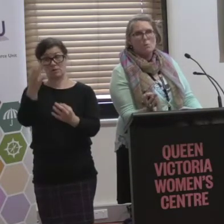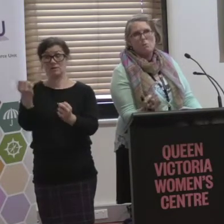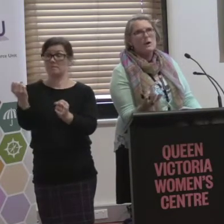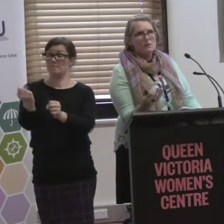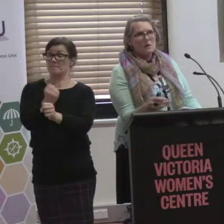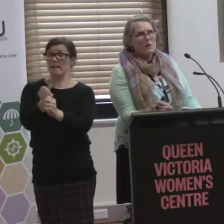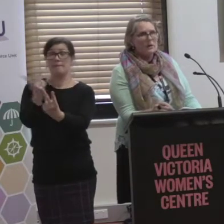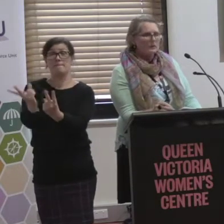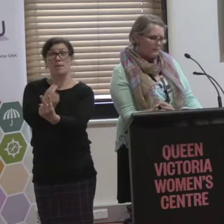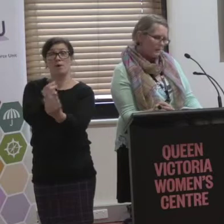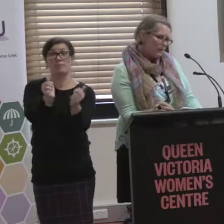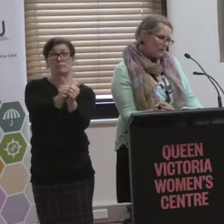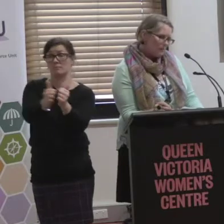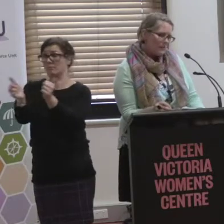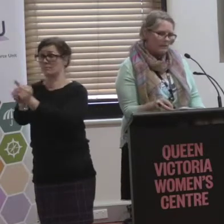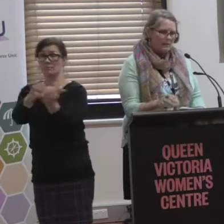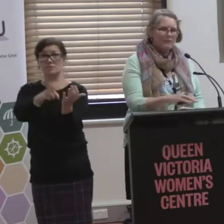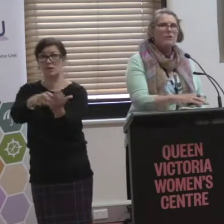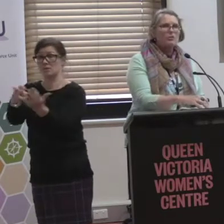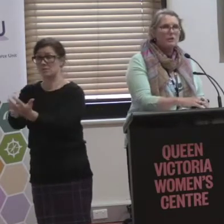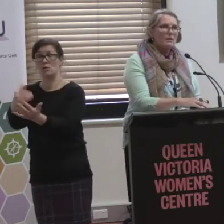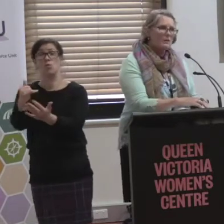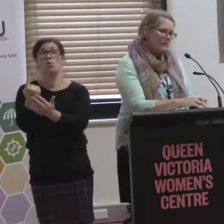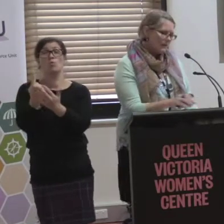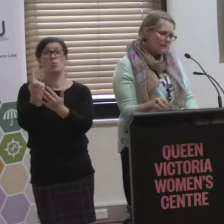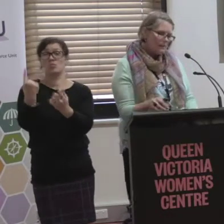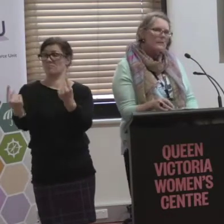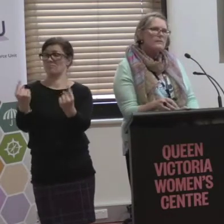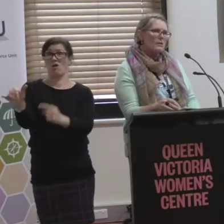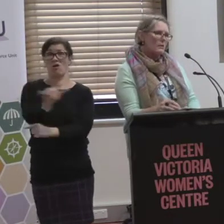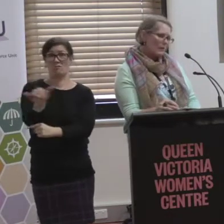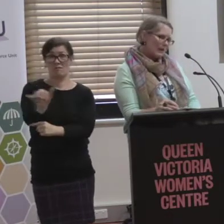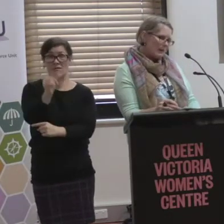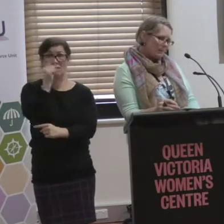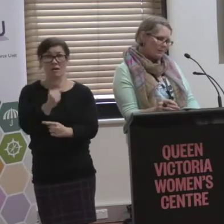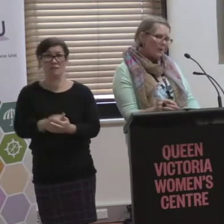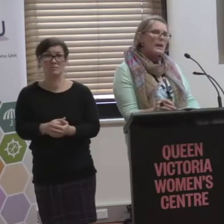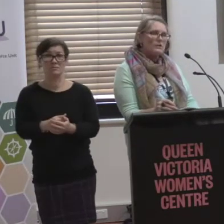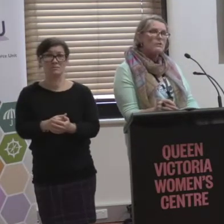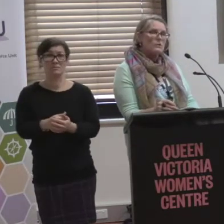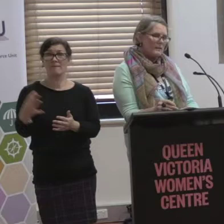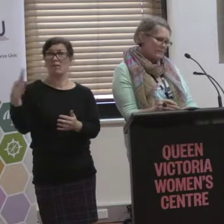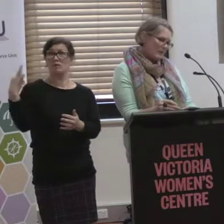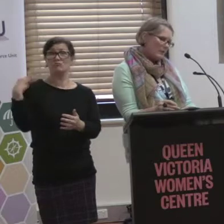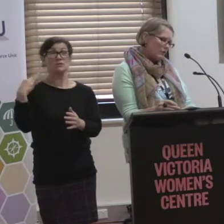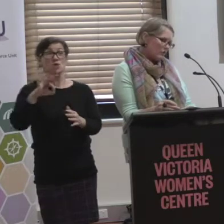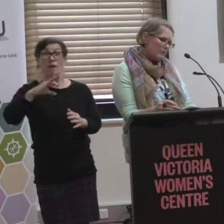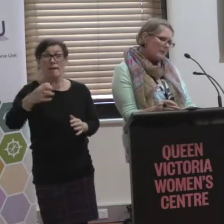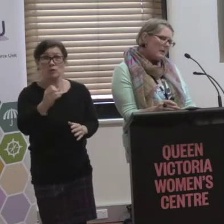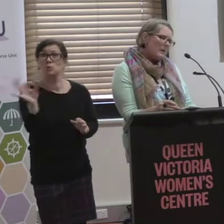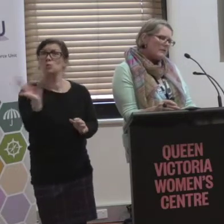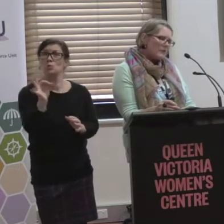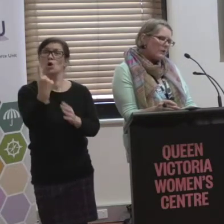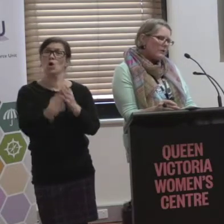or one or either. So, but they're voluntary things, so there's no one has to do this. It's only a